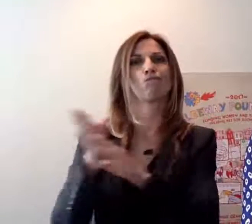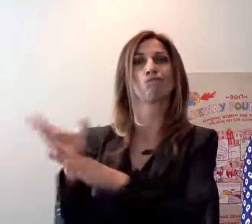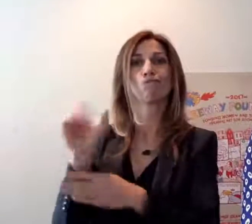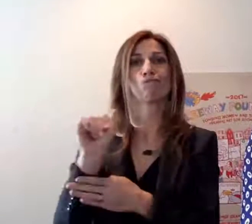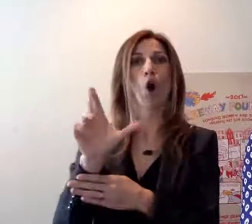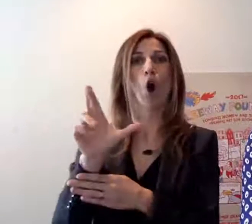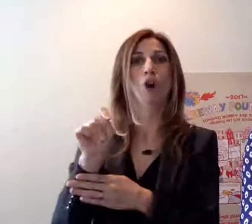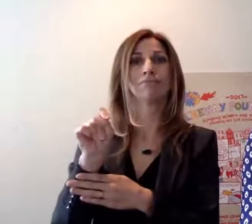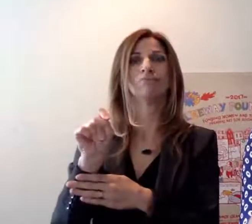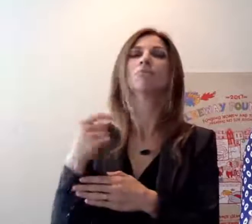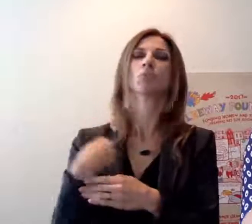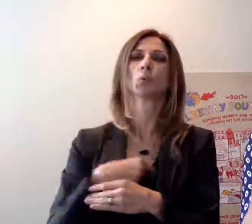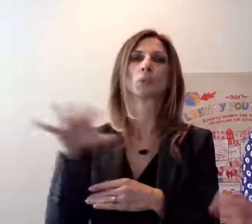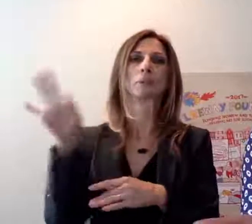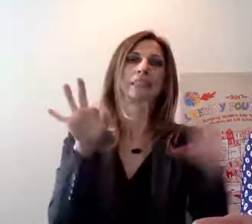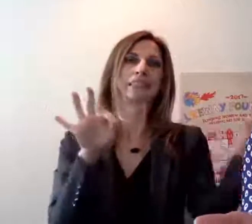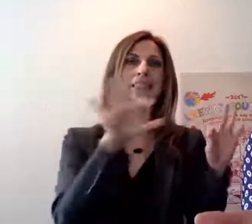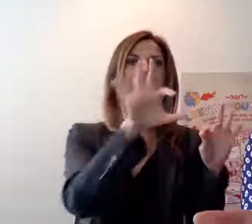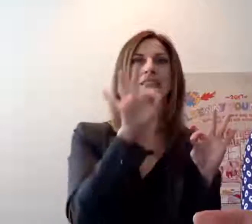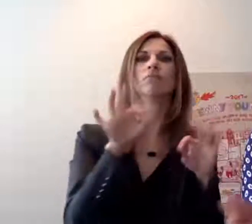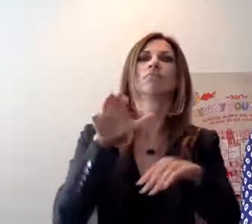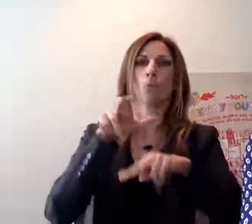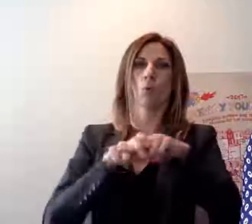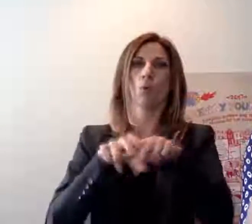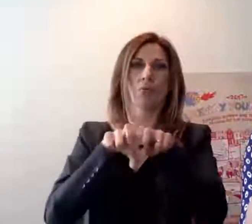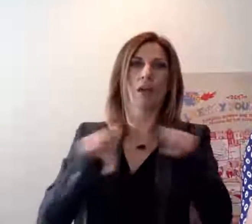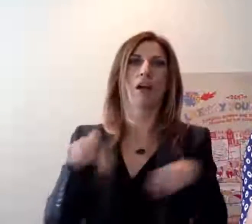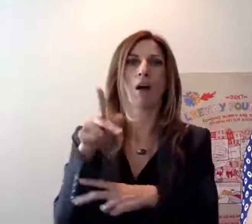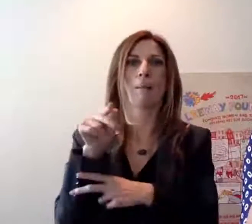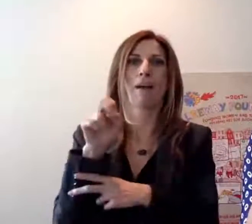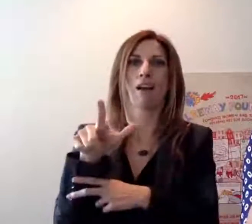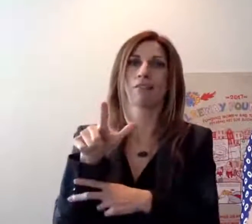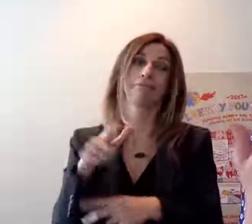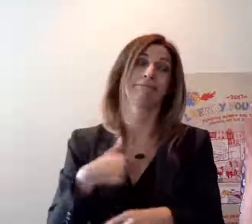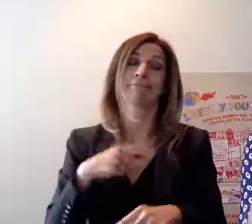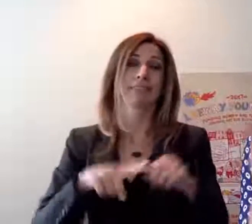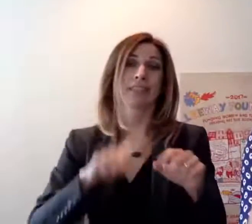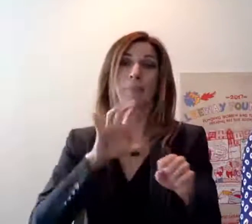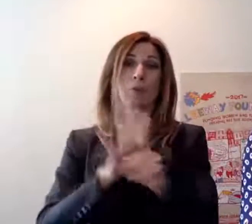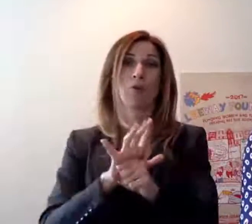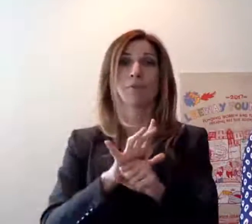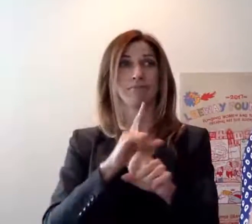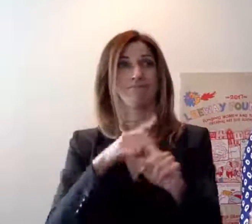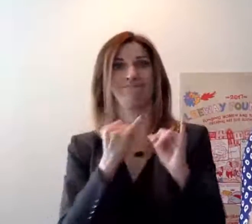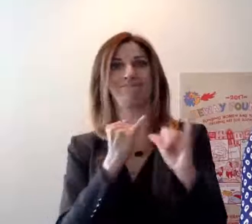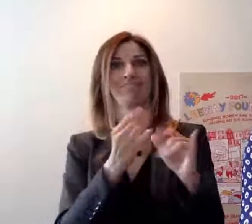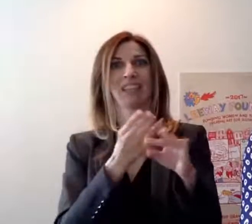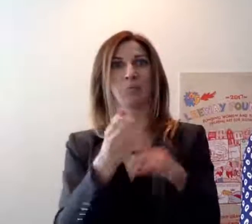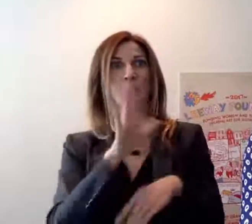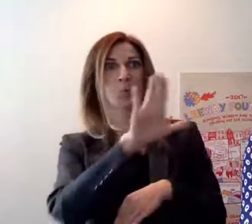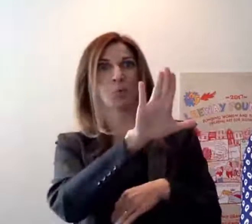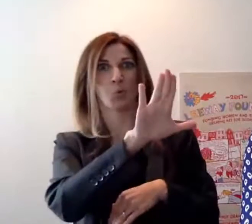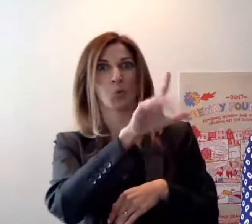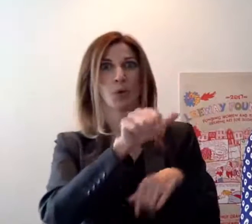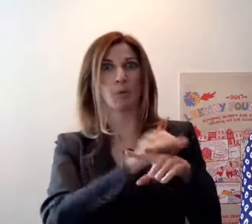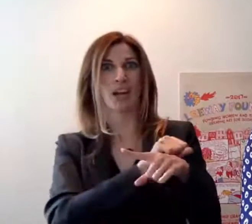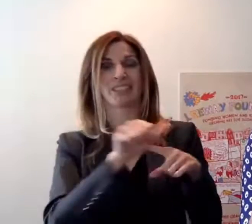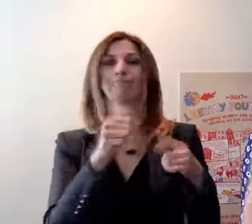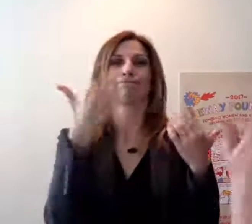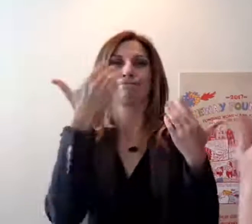the panel, but we can't guarantee that it's going to be someone who is from your artistic discipline that you